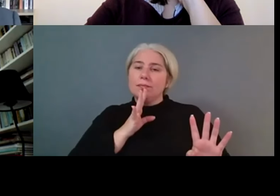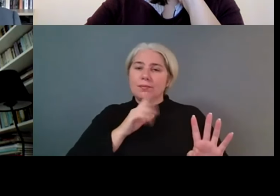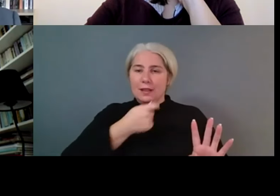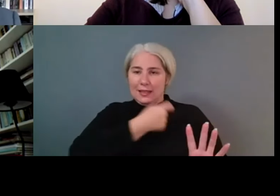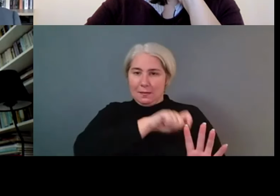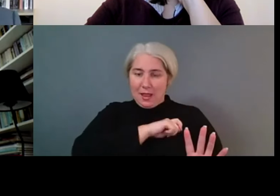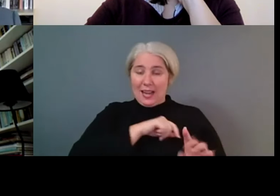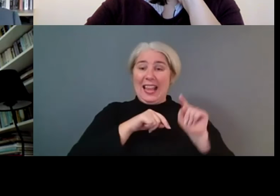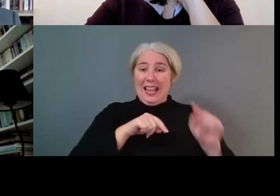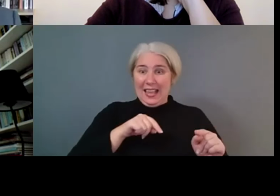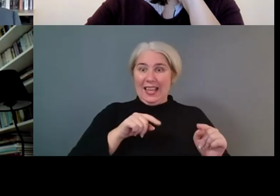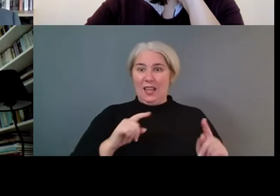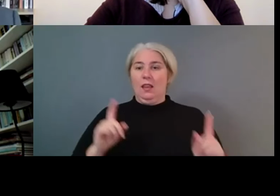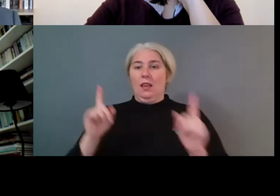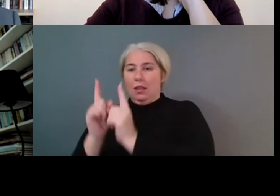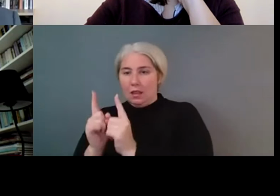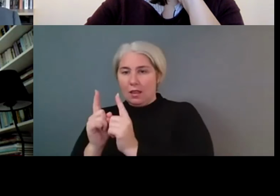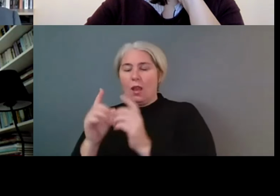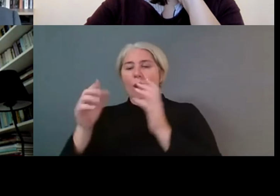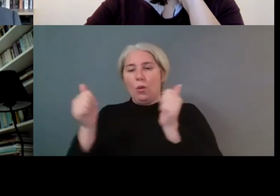government. So it is